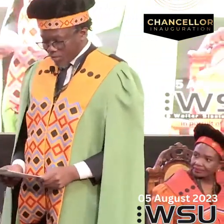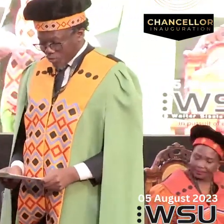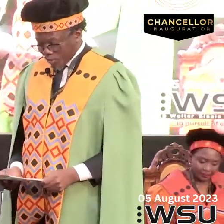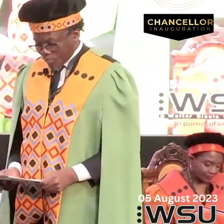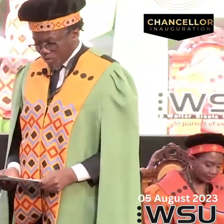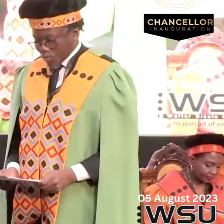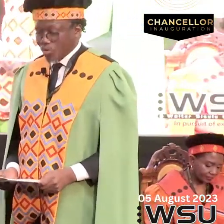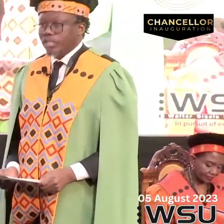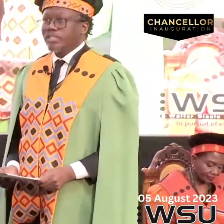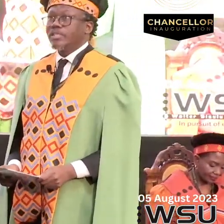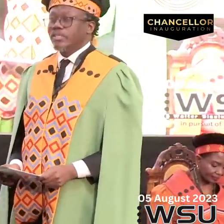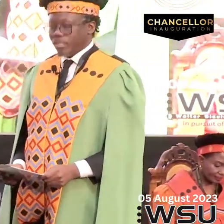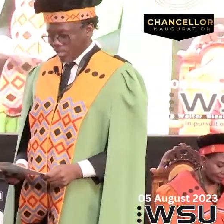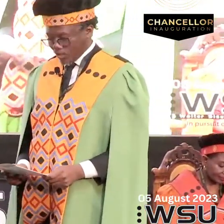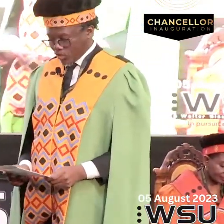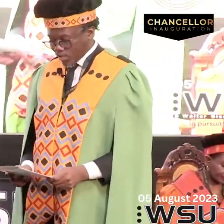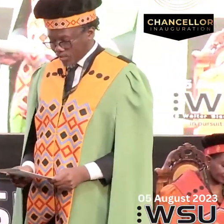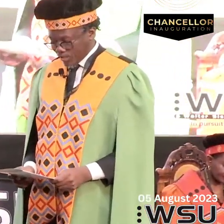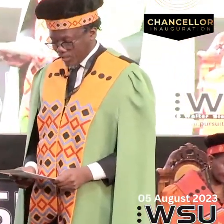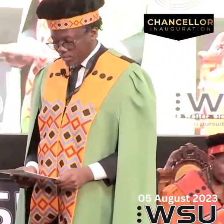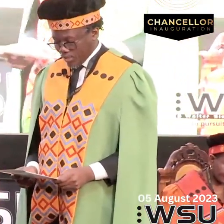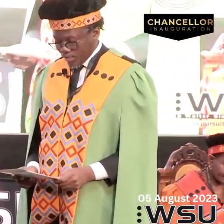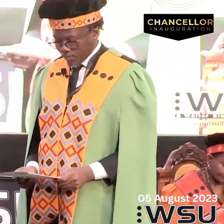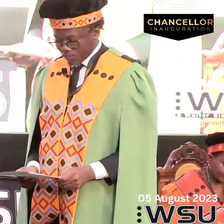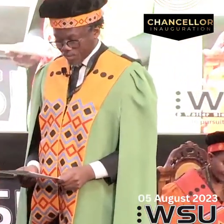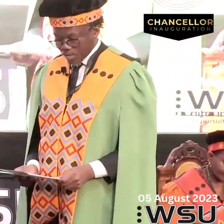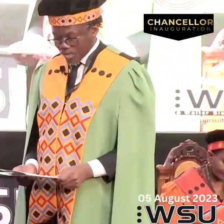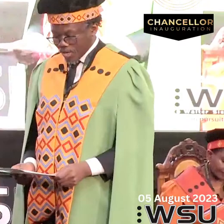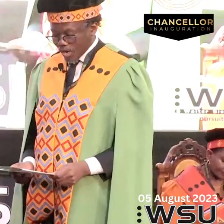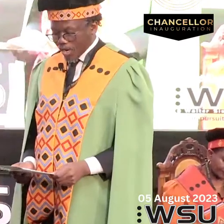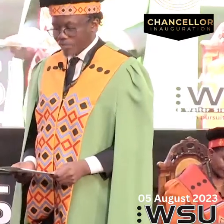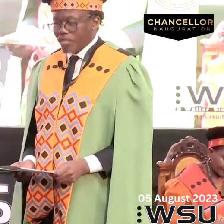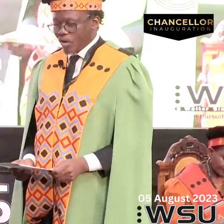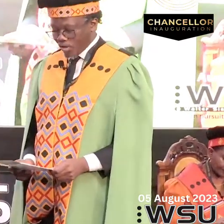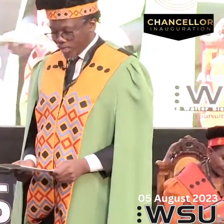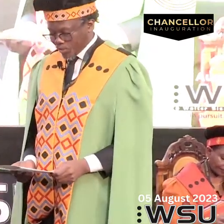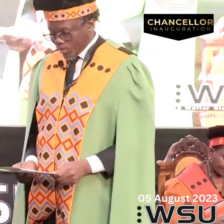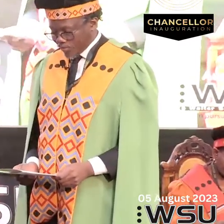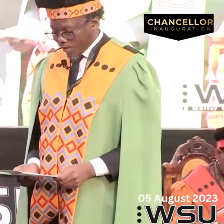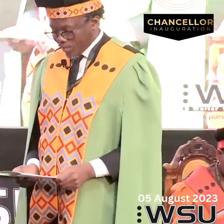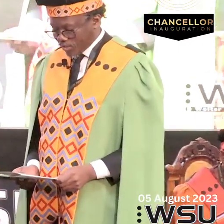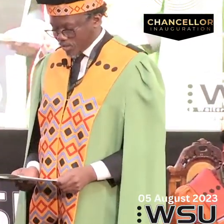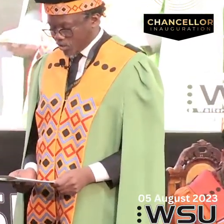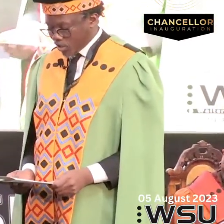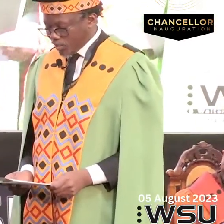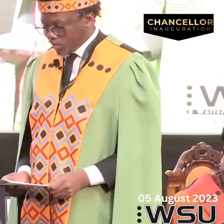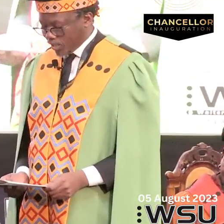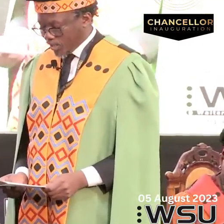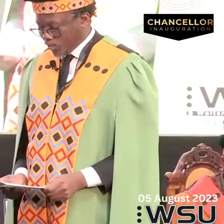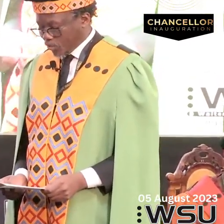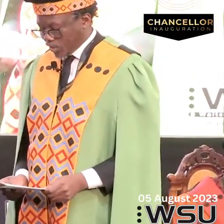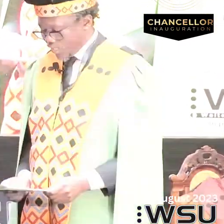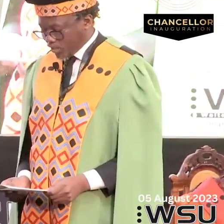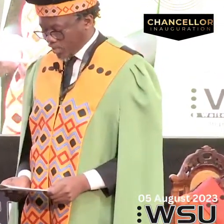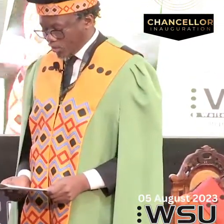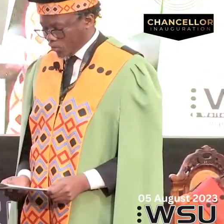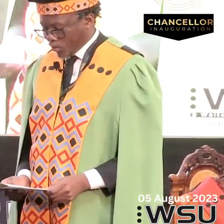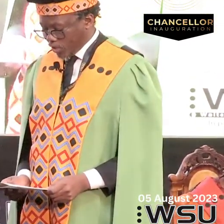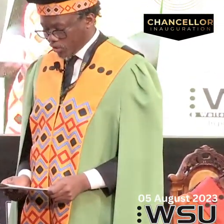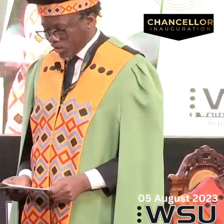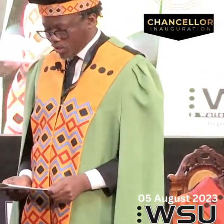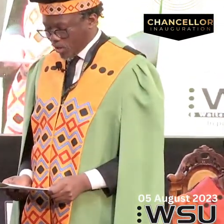By virtue of the authority entrusted in me, I have the honor to invite the Chancellor to read